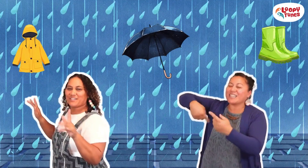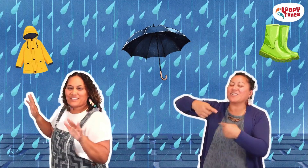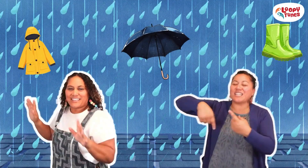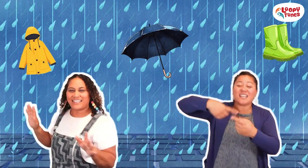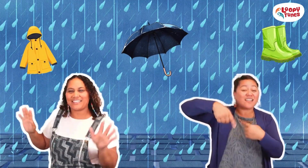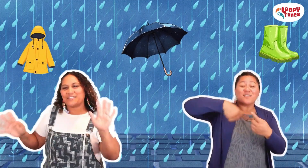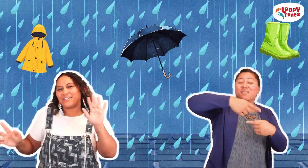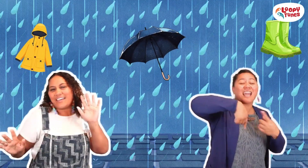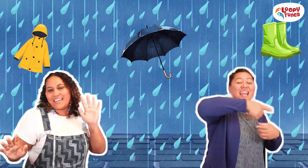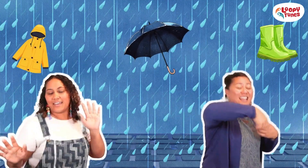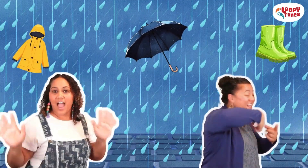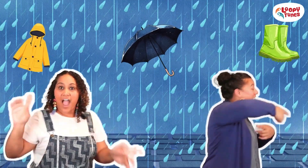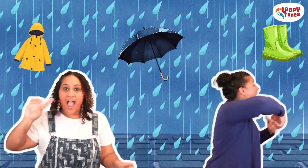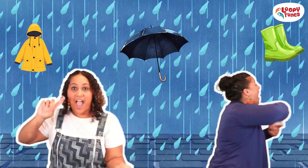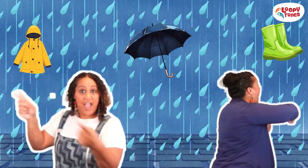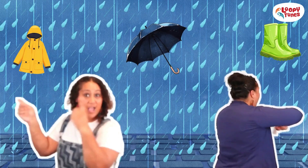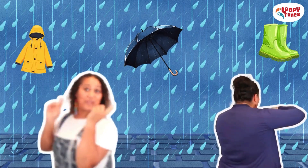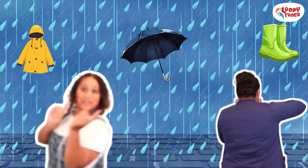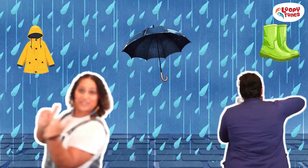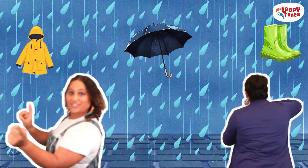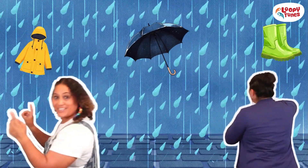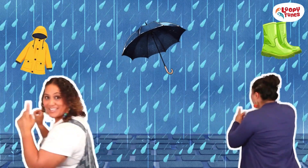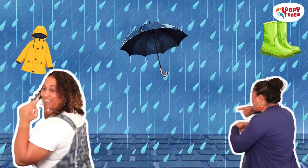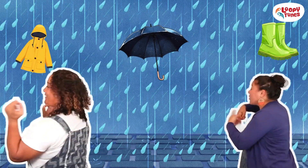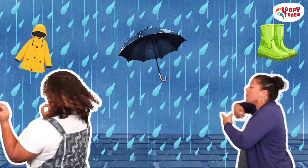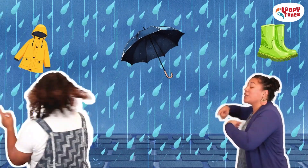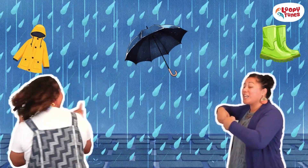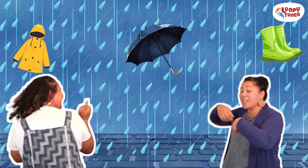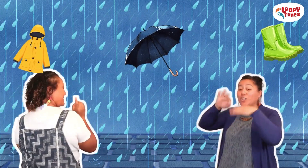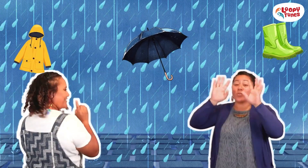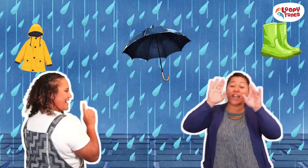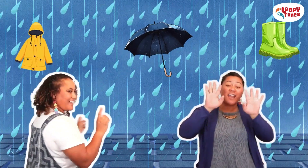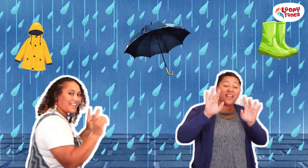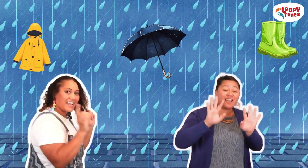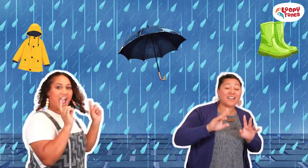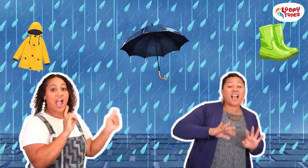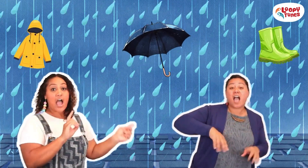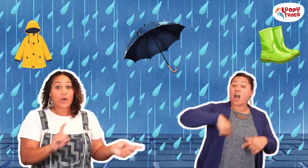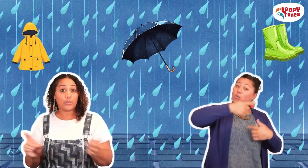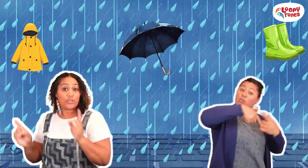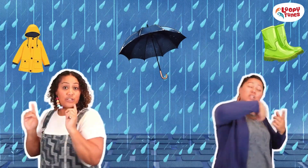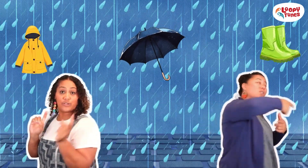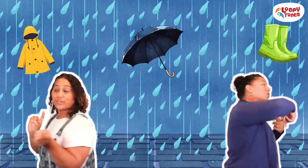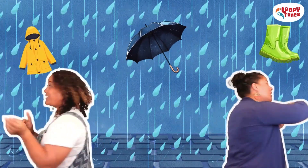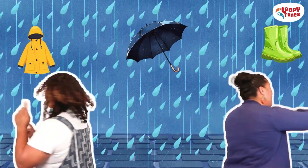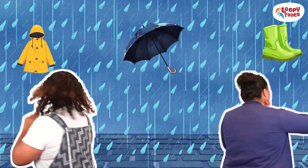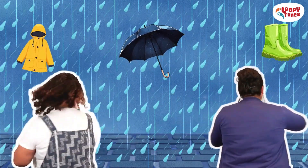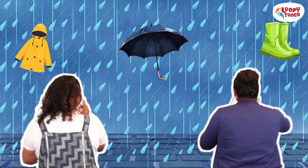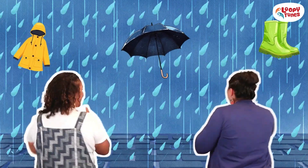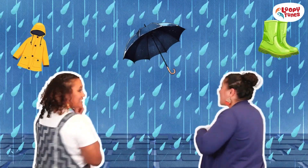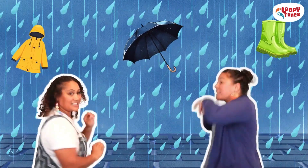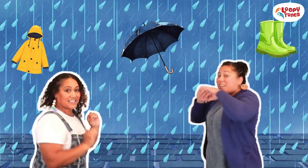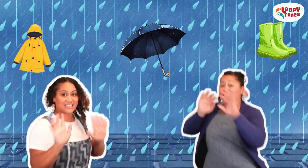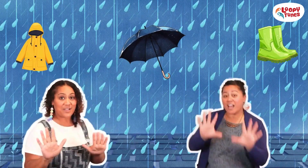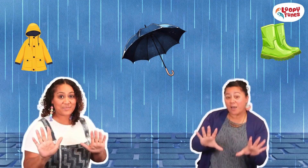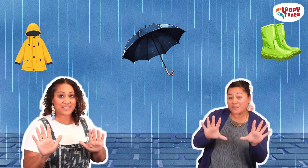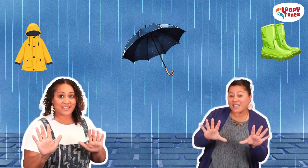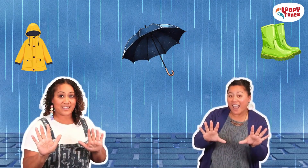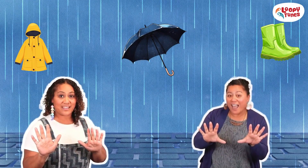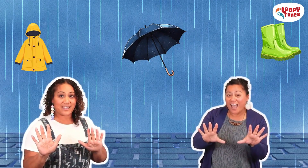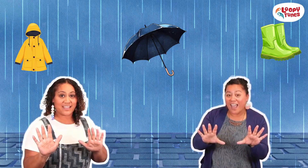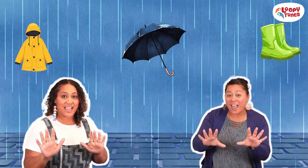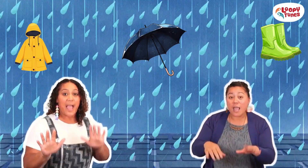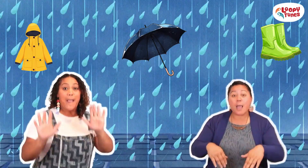Hooty hooty in the rain. Hooty hooty in the rain. I'll hooty hooty in the rain until it